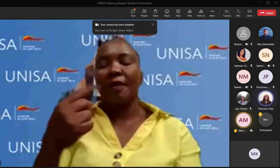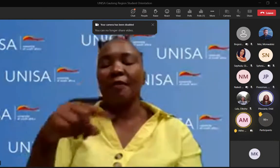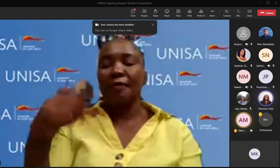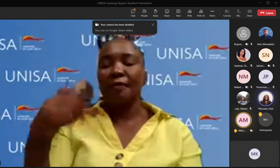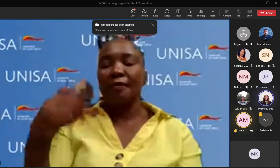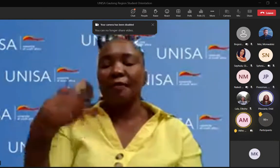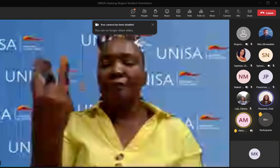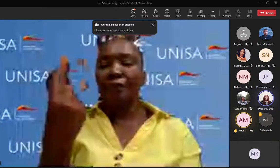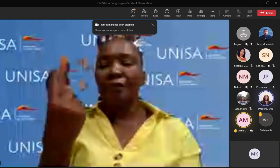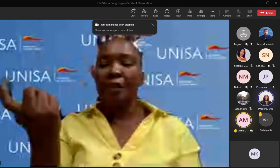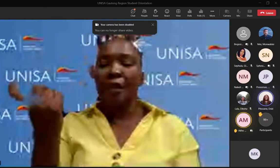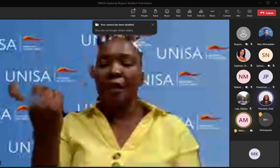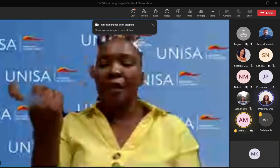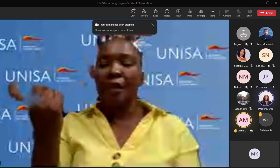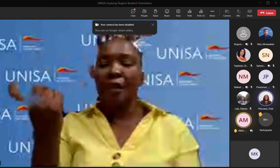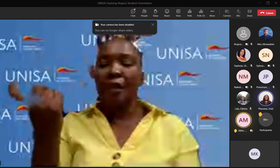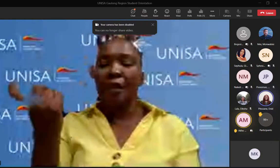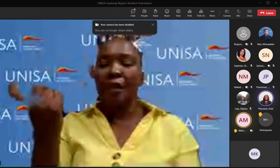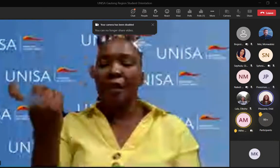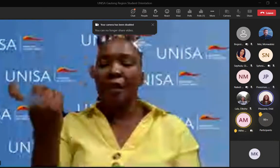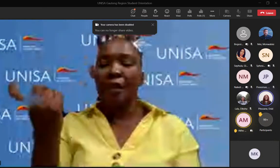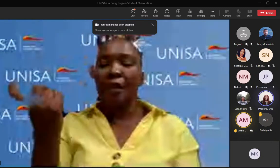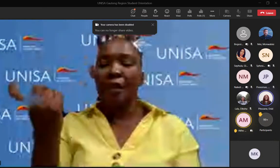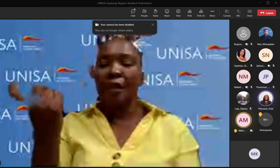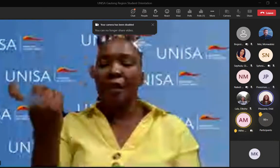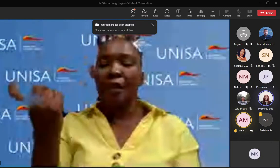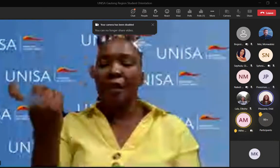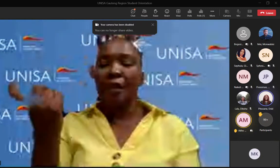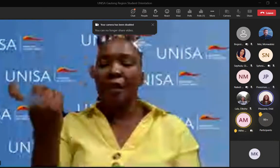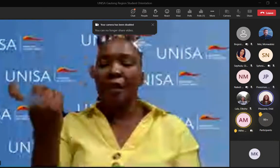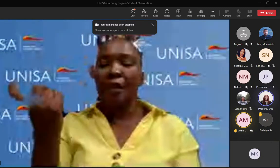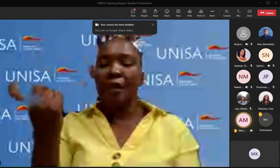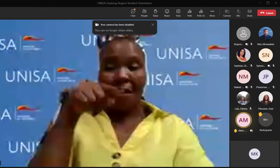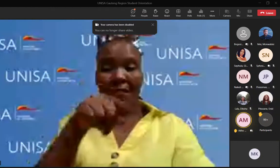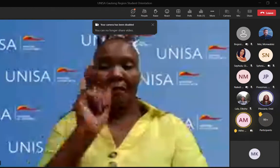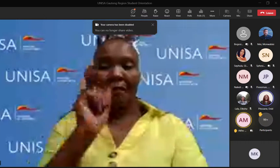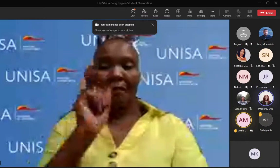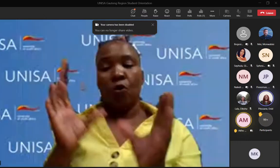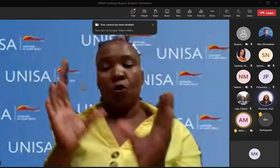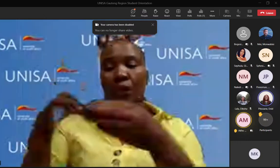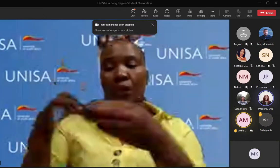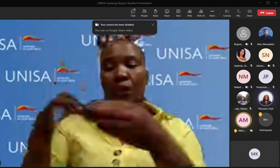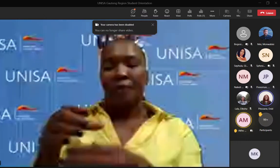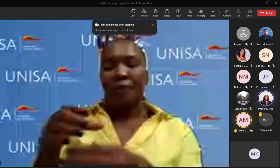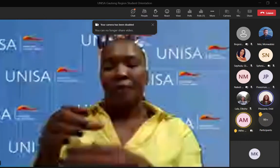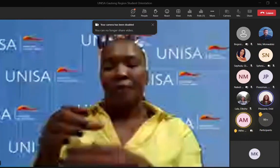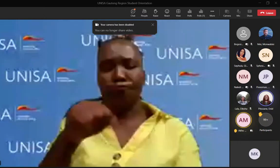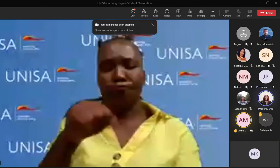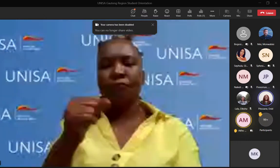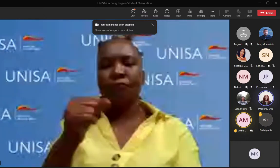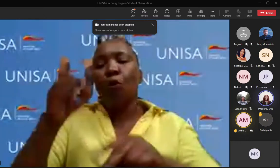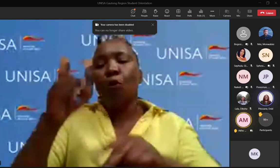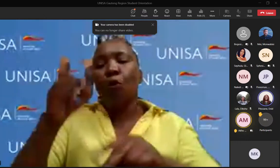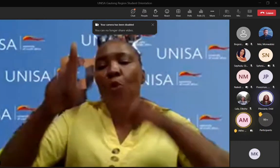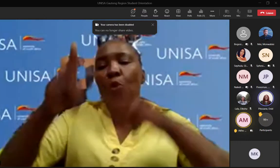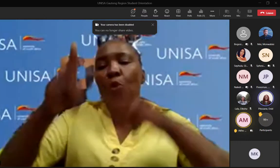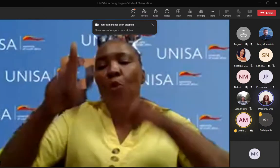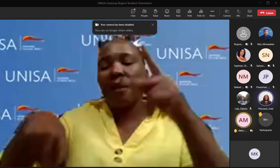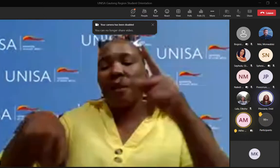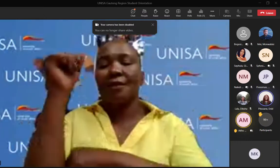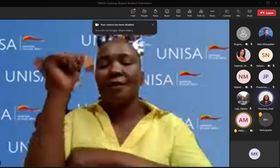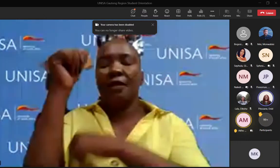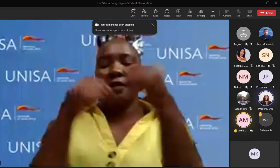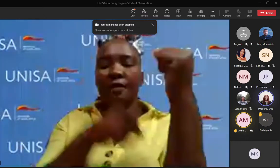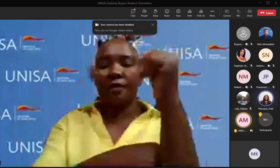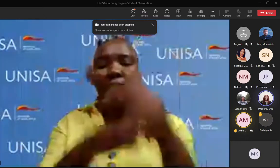structure that is recognized by the institution um we create an academic structure or a political structure and secondly